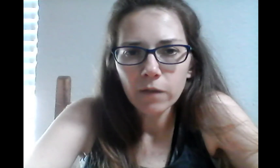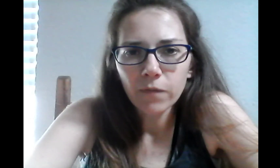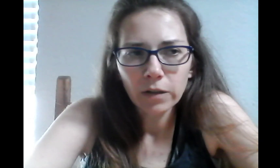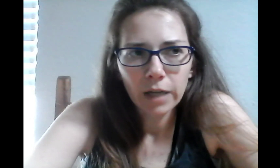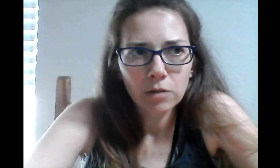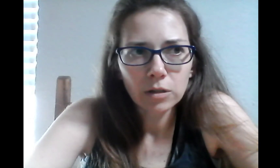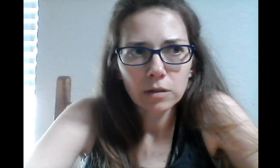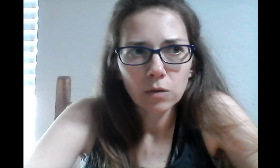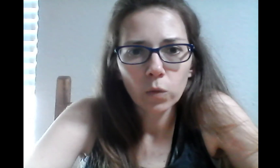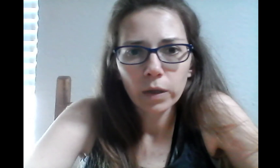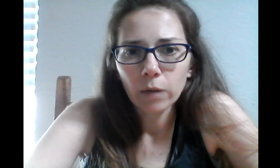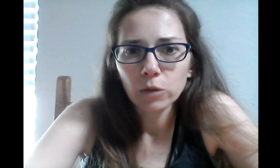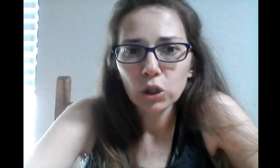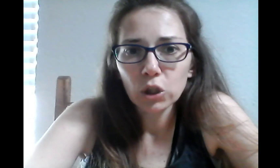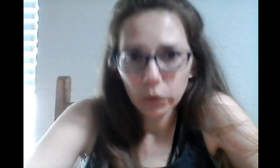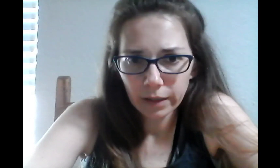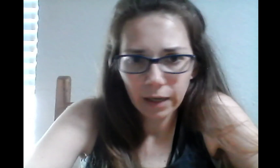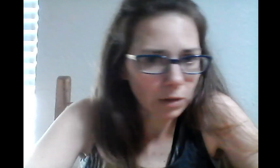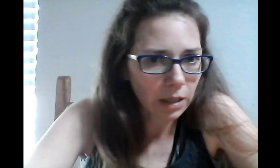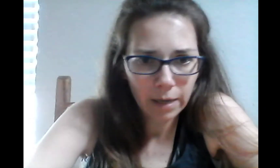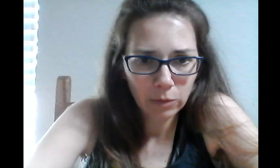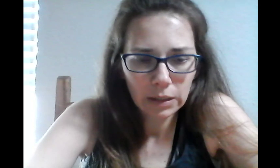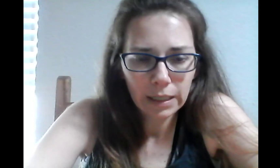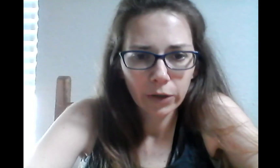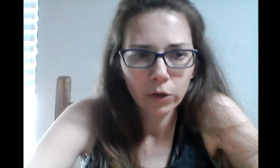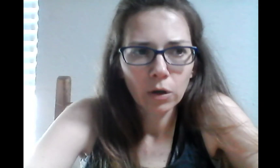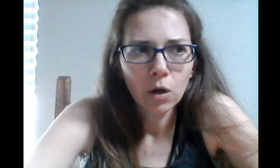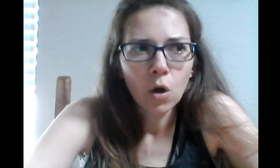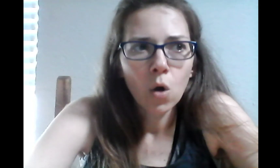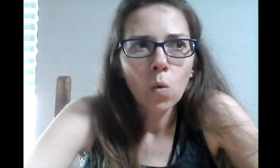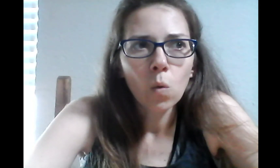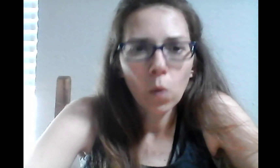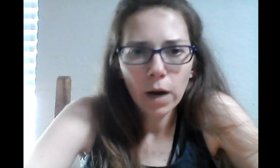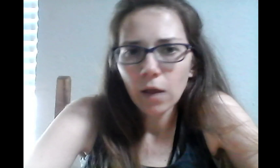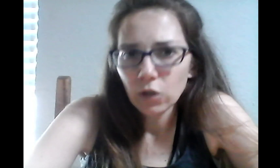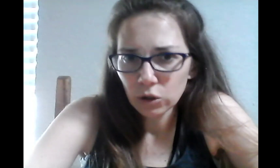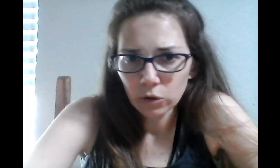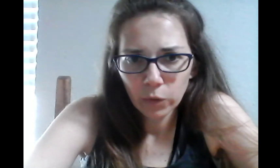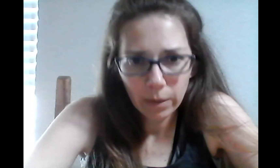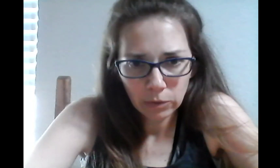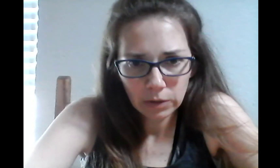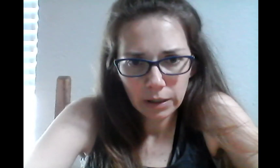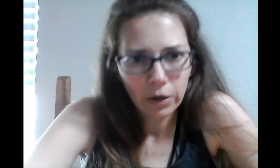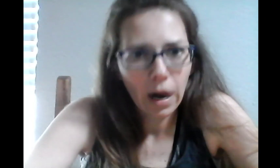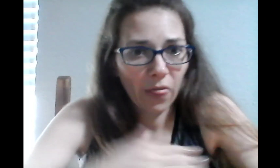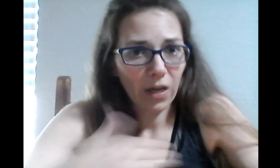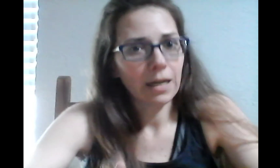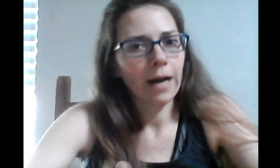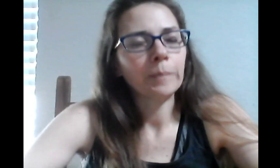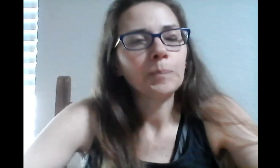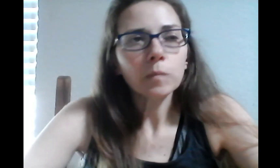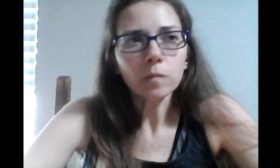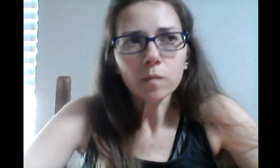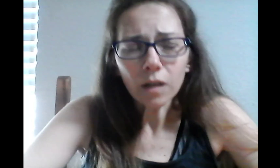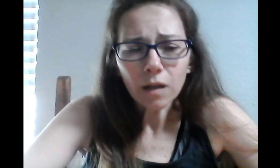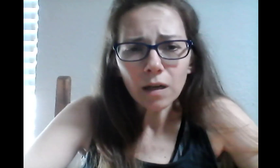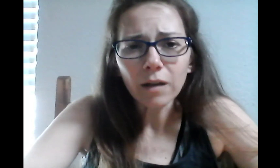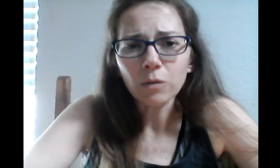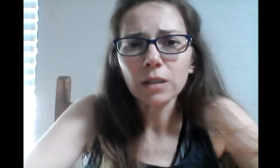found out when I was 3 that I was unable to hear what other children were able to hear at that time. It was